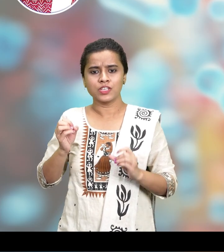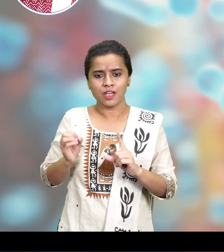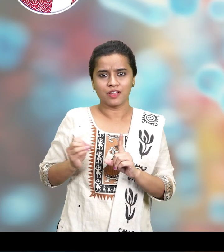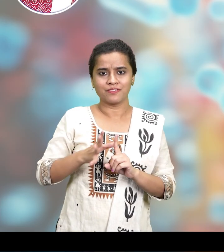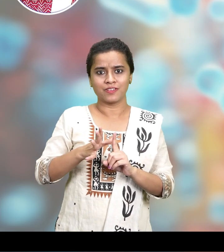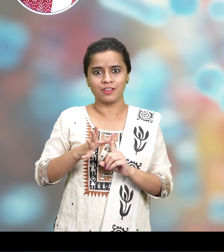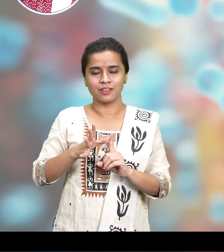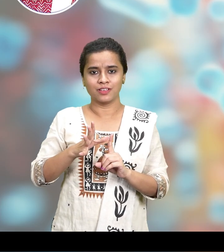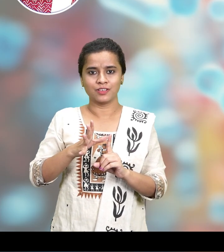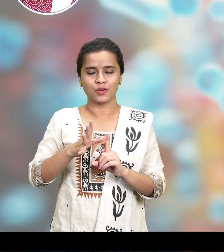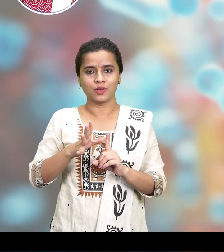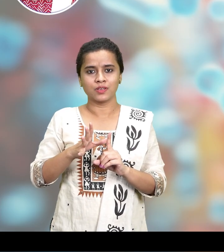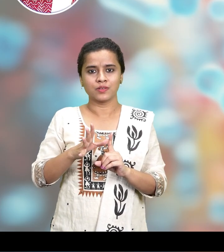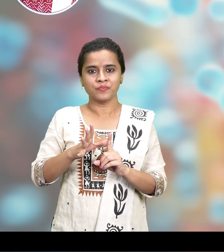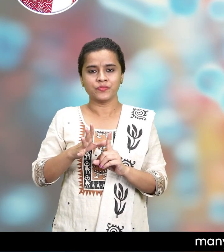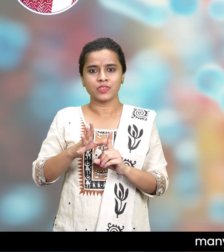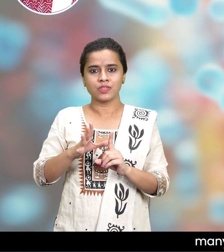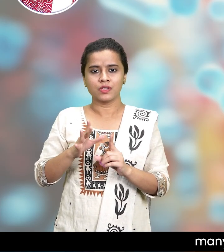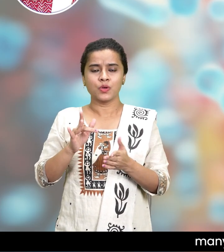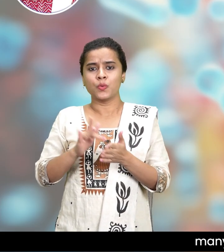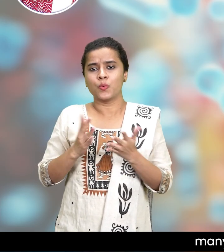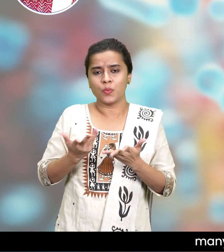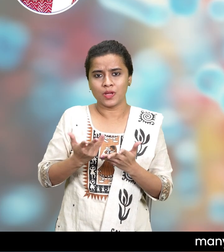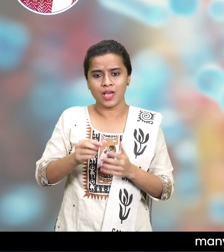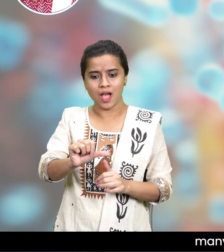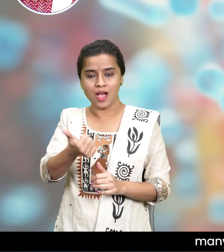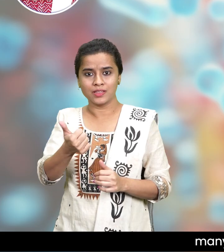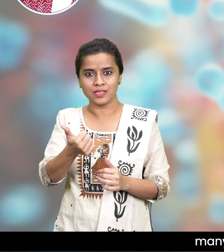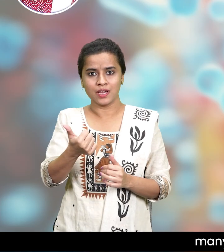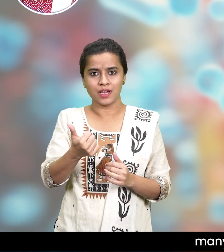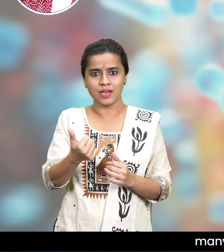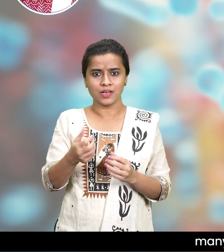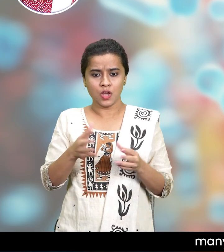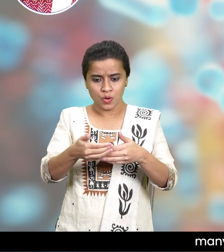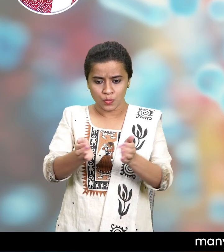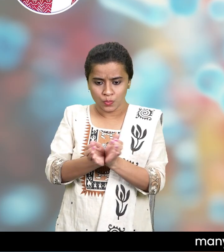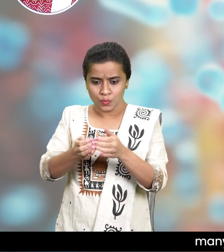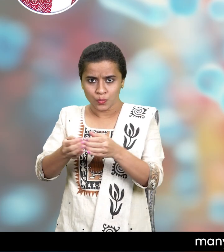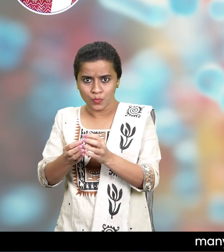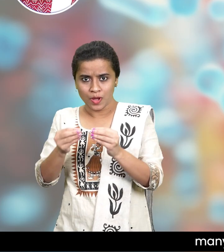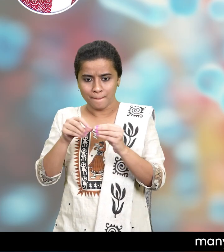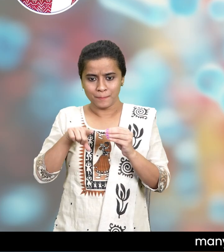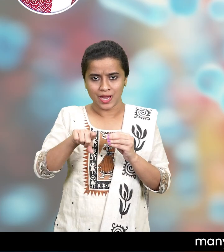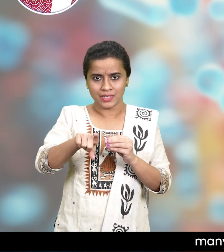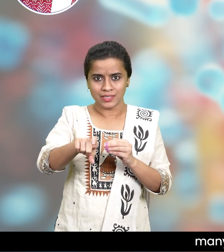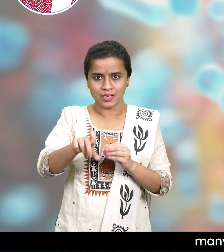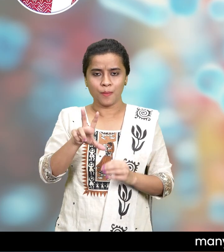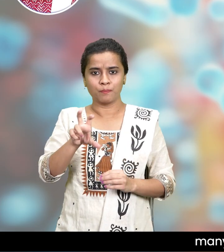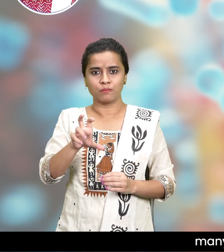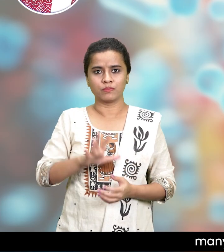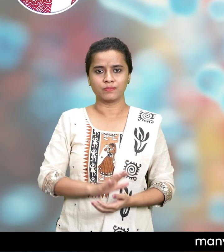effective against many other members of the group.